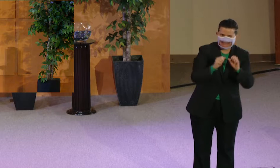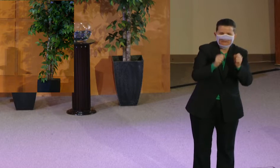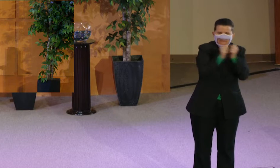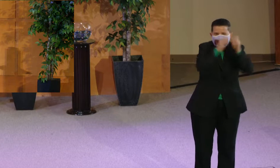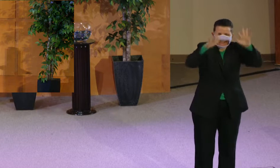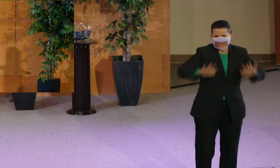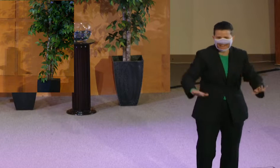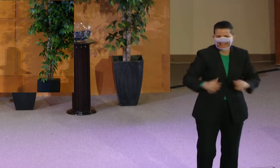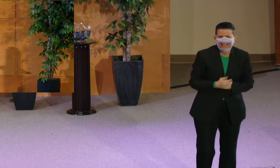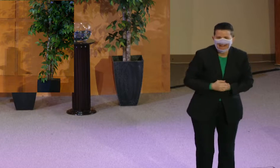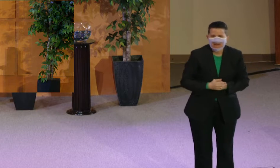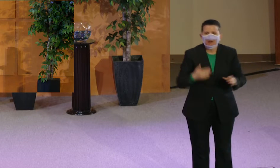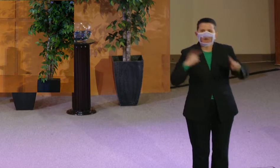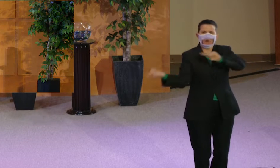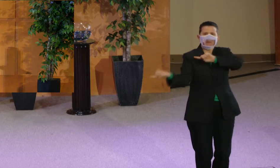will be going to